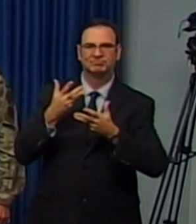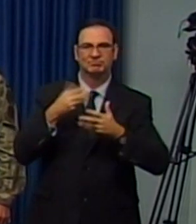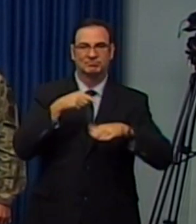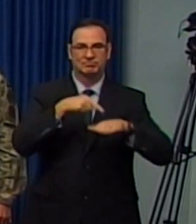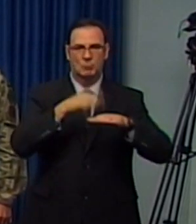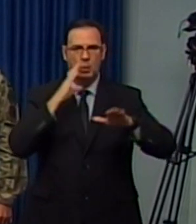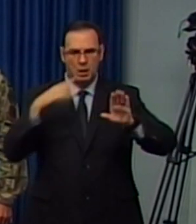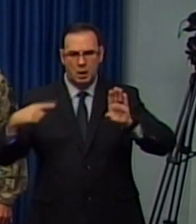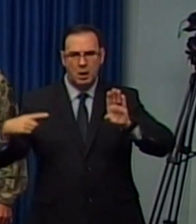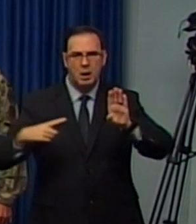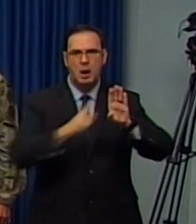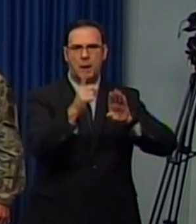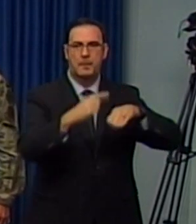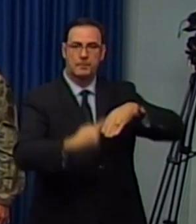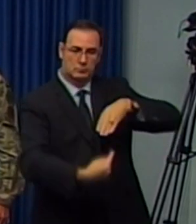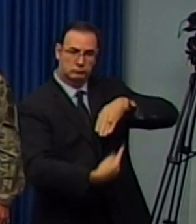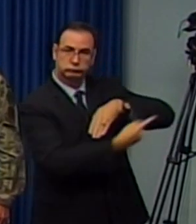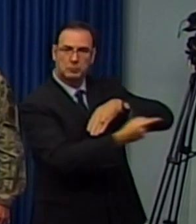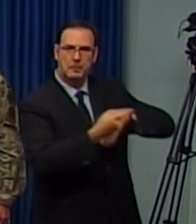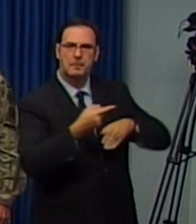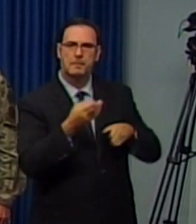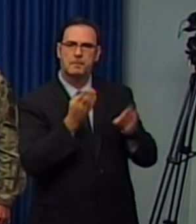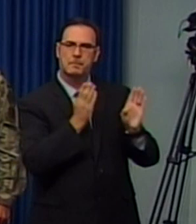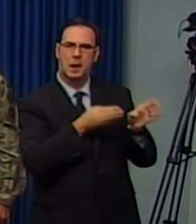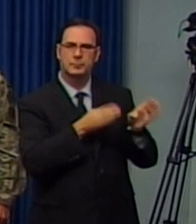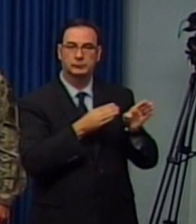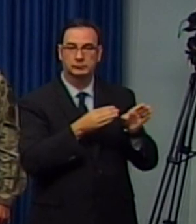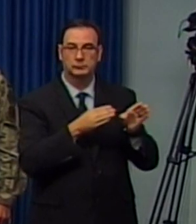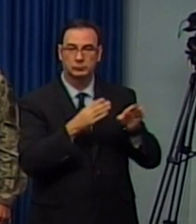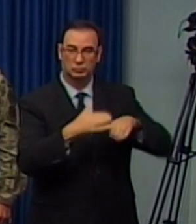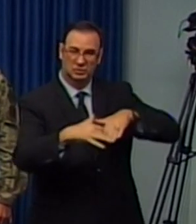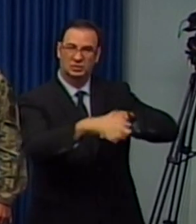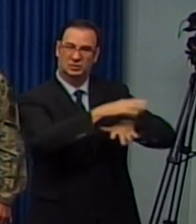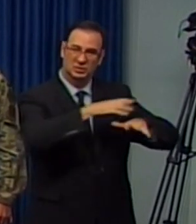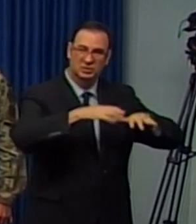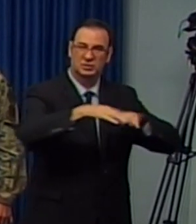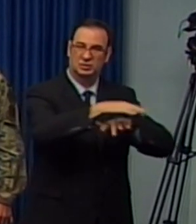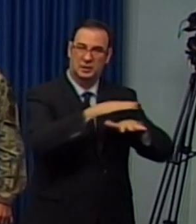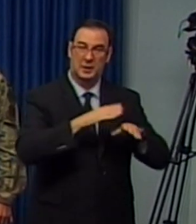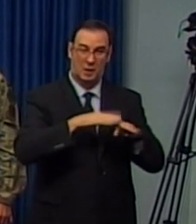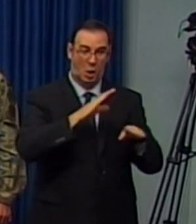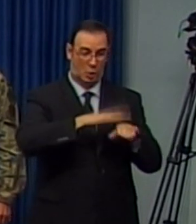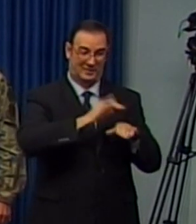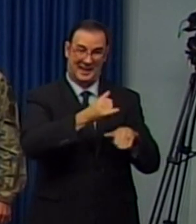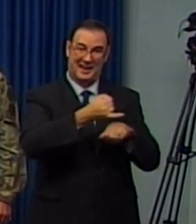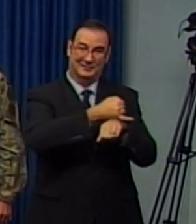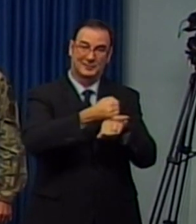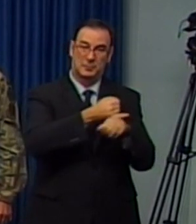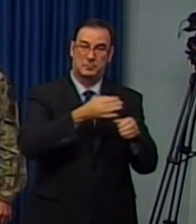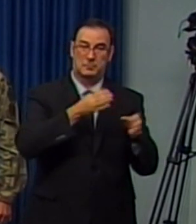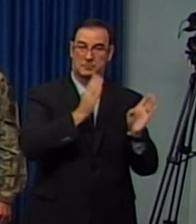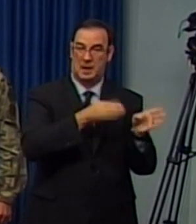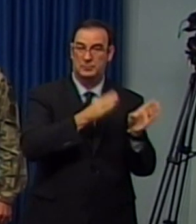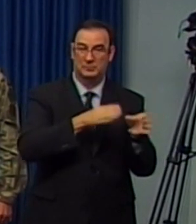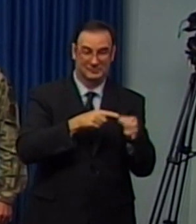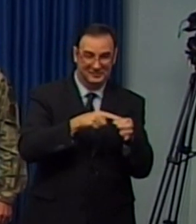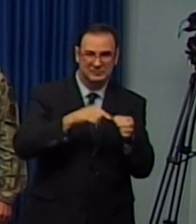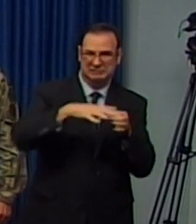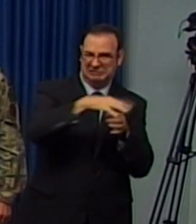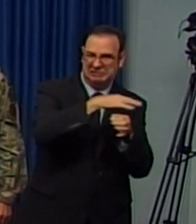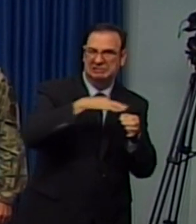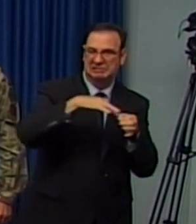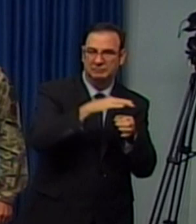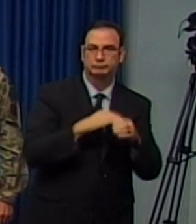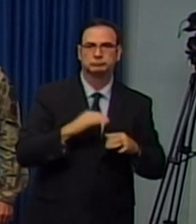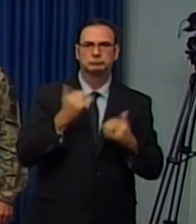tonight. And as many of you who've been following this forecast know, pretty much all computer models and all